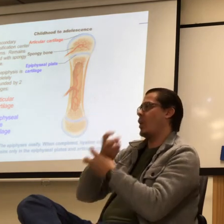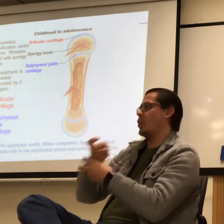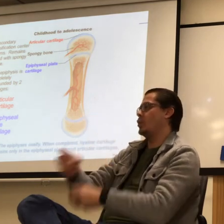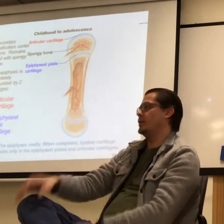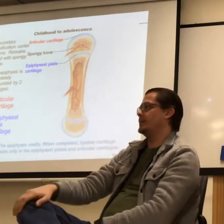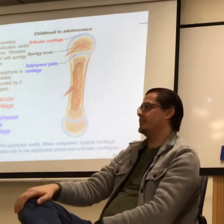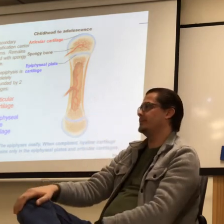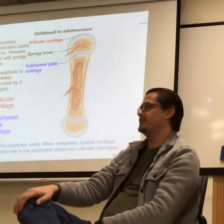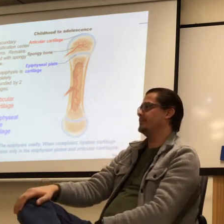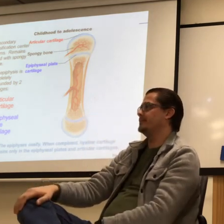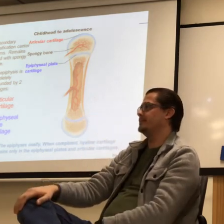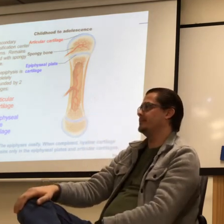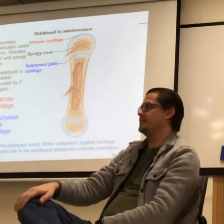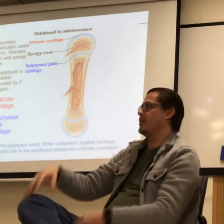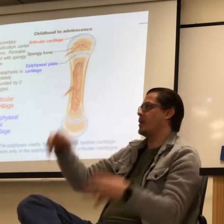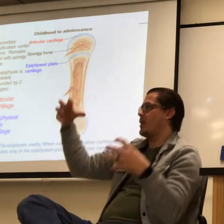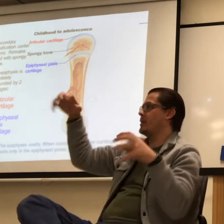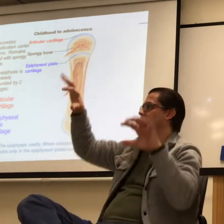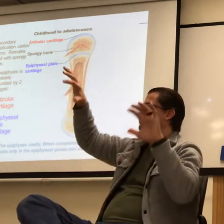Knob ends.